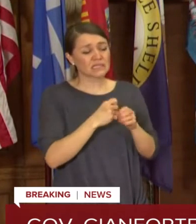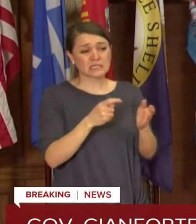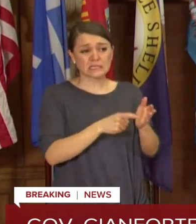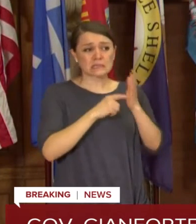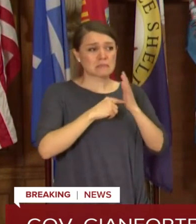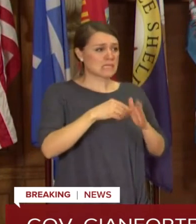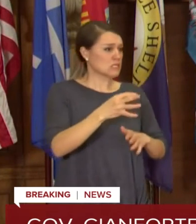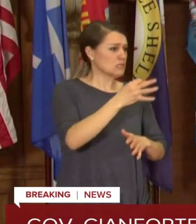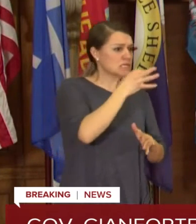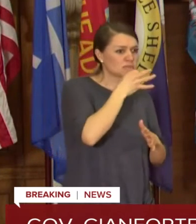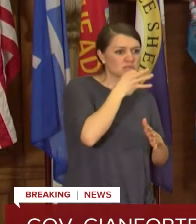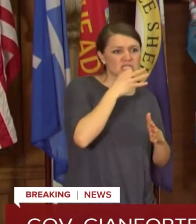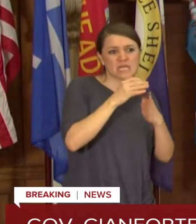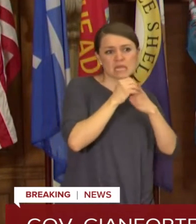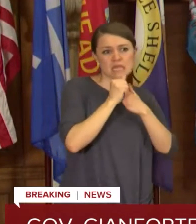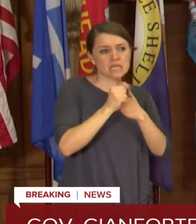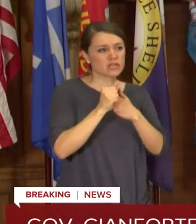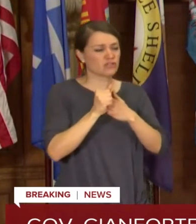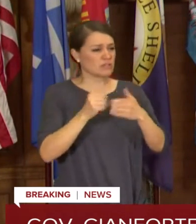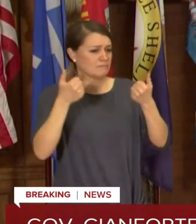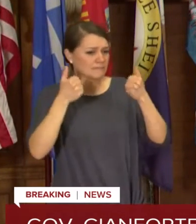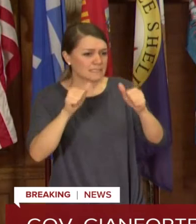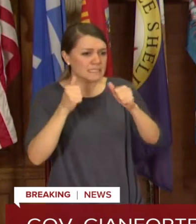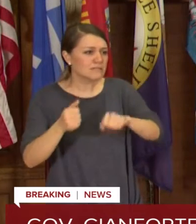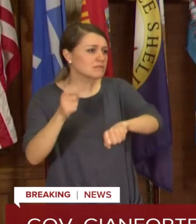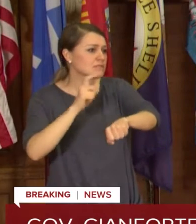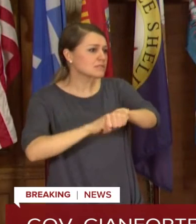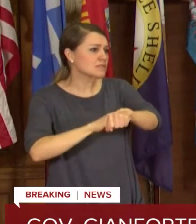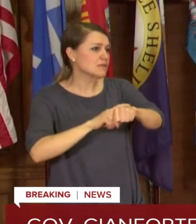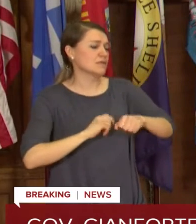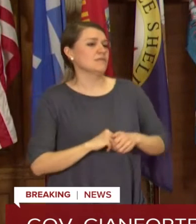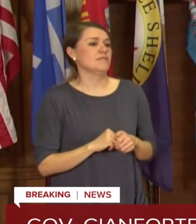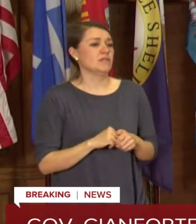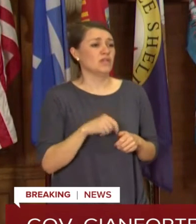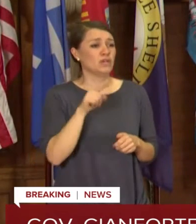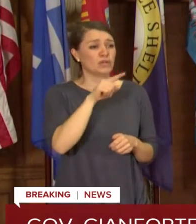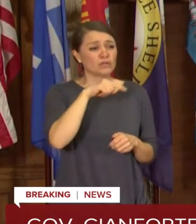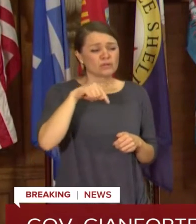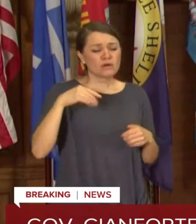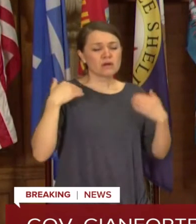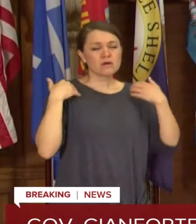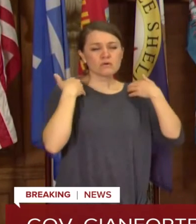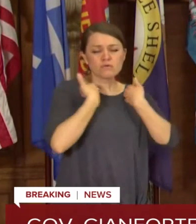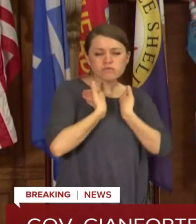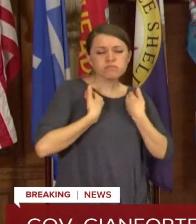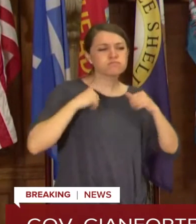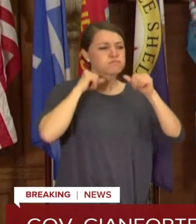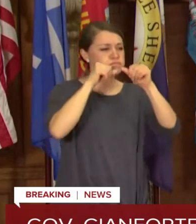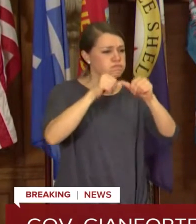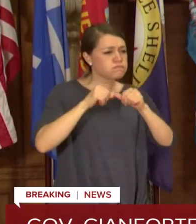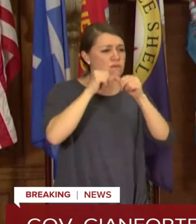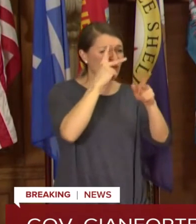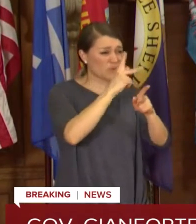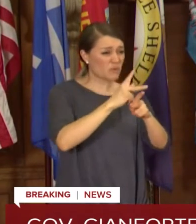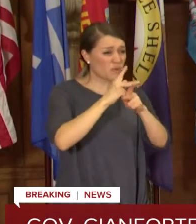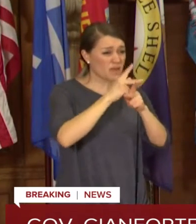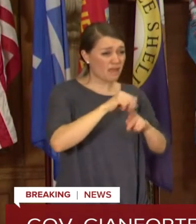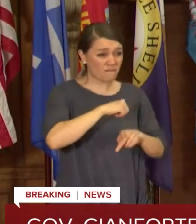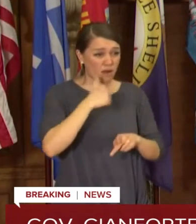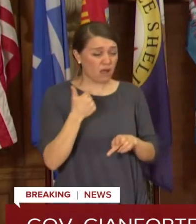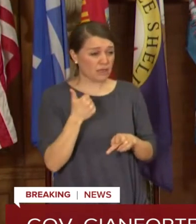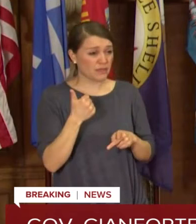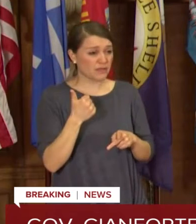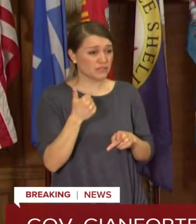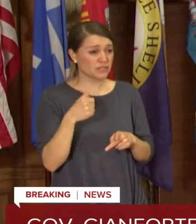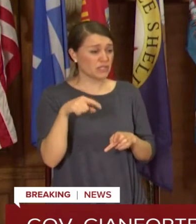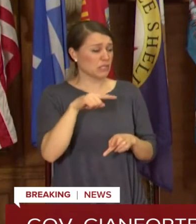leadership, effort, and time. You've exhausted yourselves as you've cared for others.